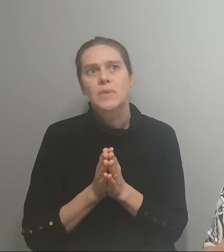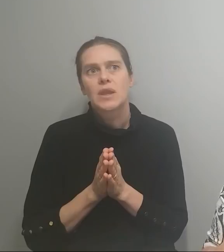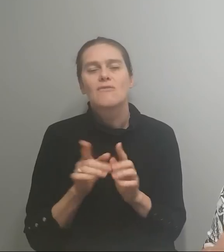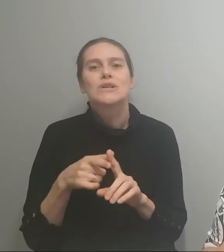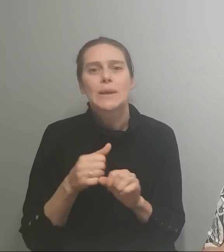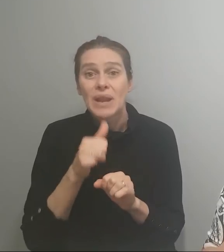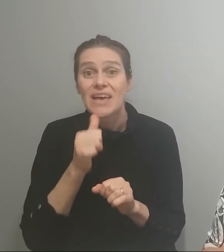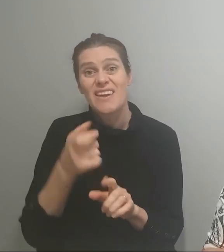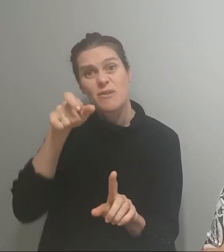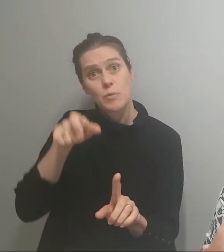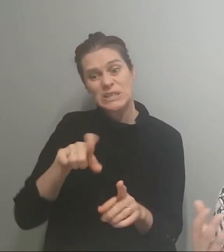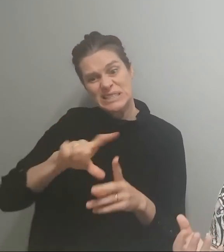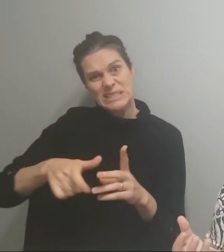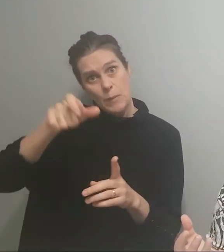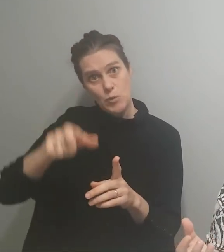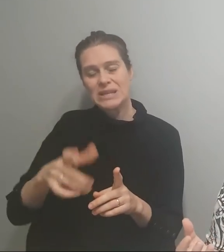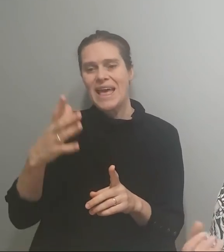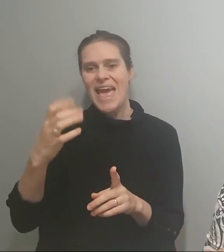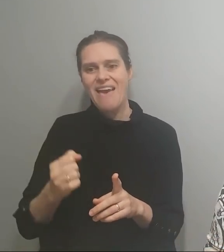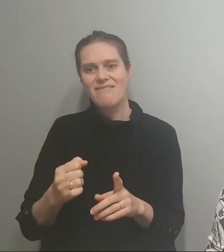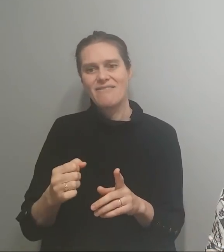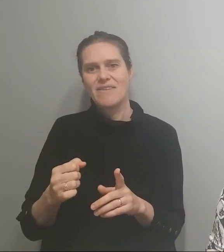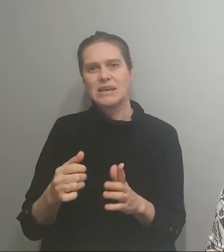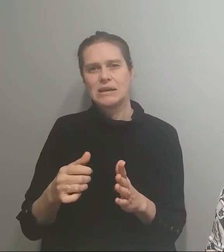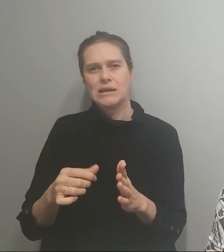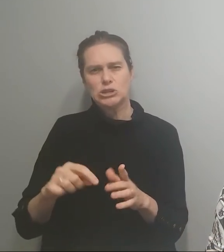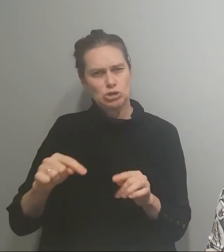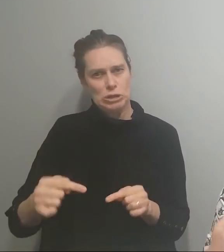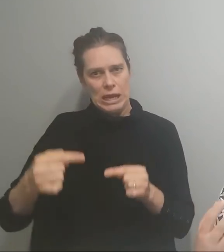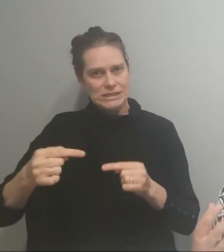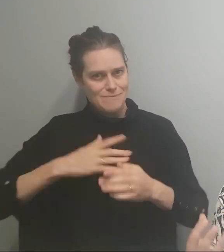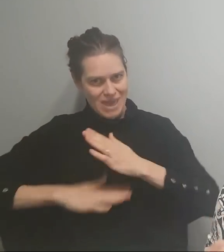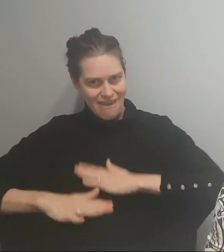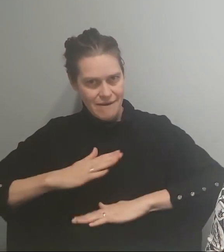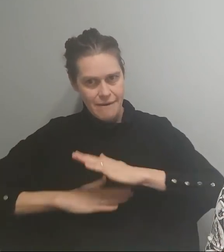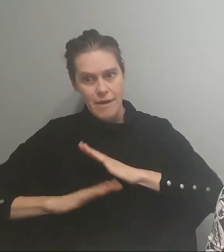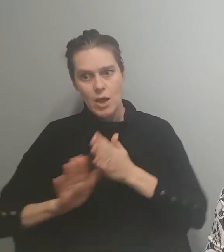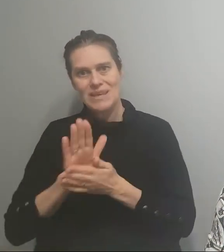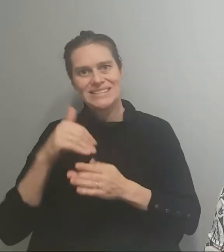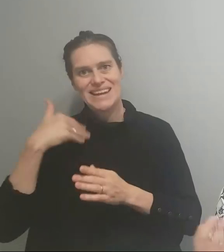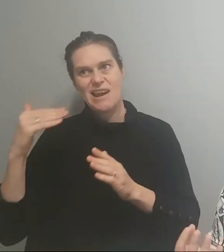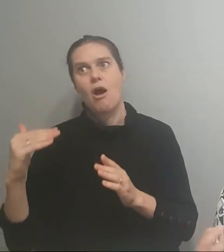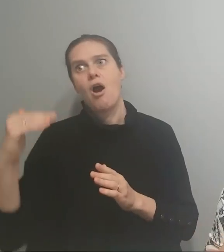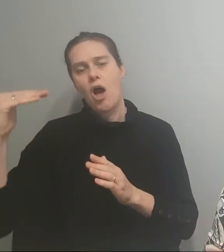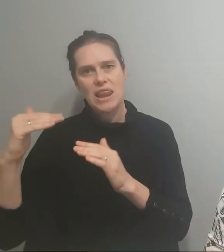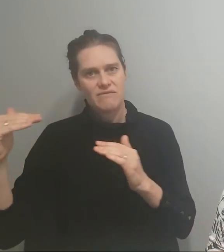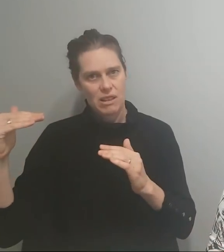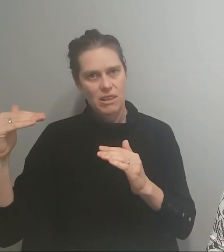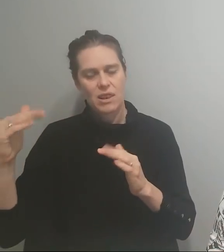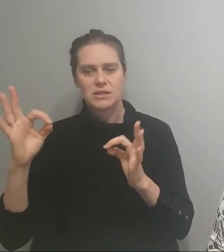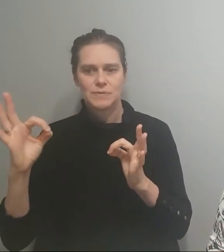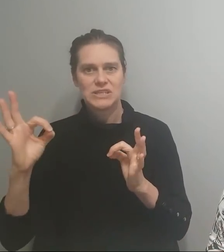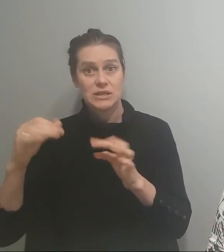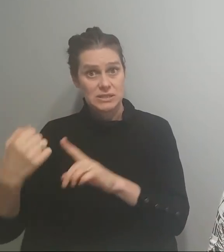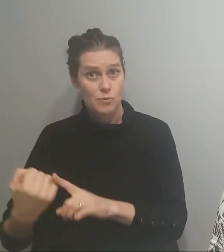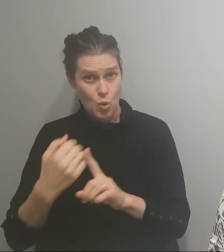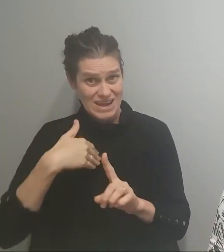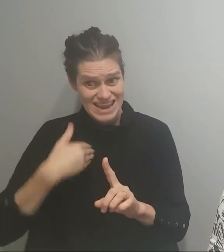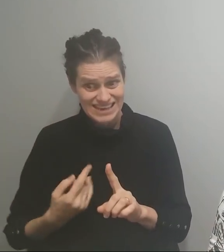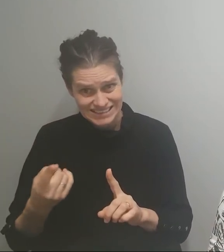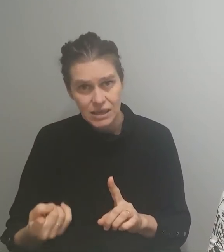where people have challenging behaviours and there is a high level of specialist support required. So we're looking at the kind of situations